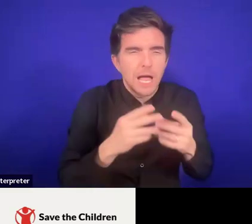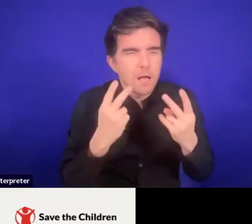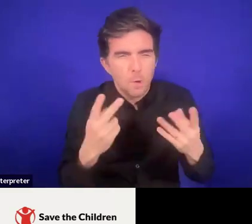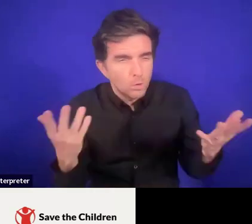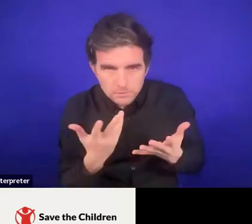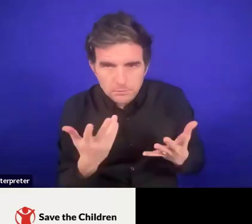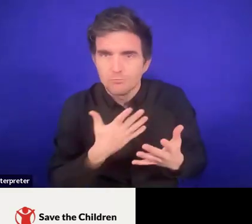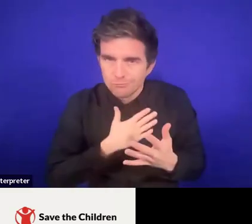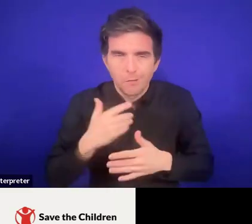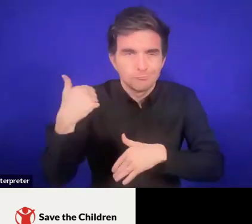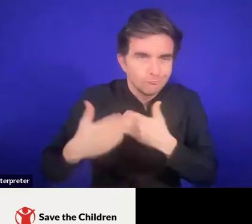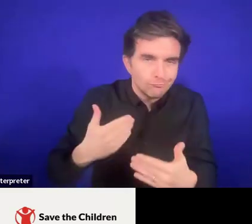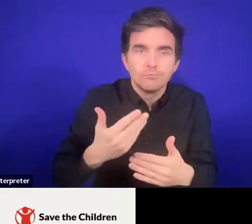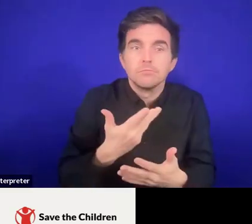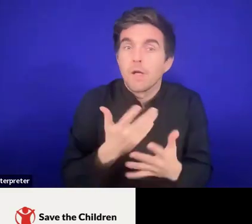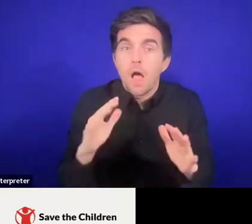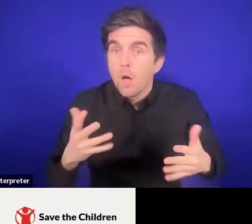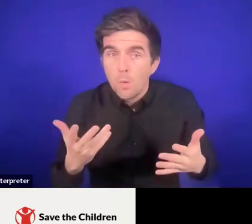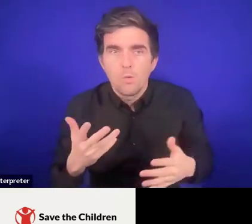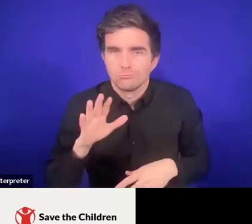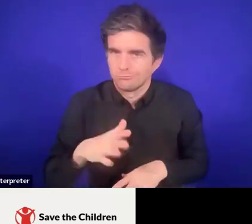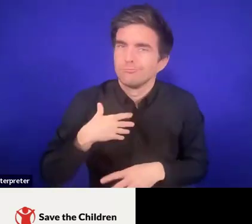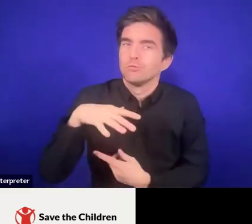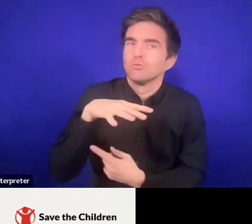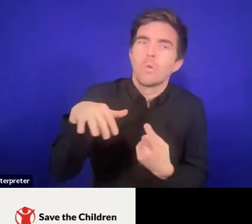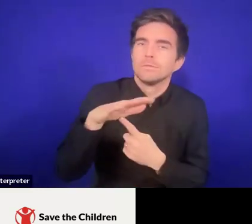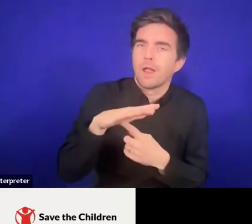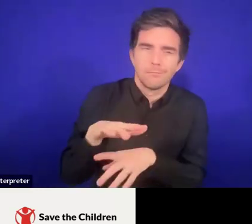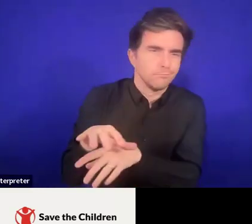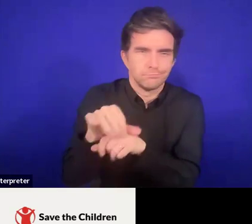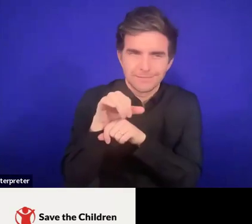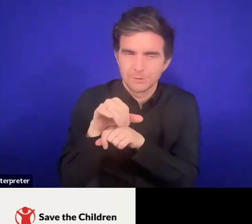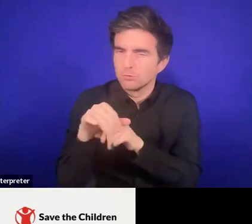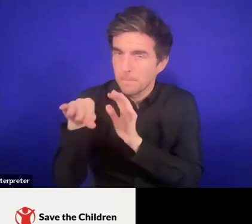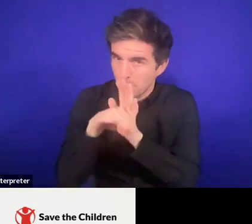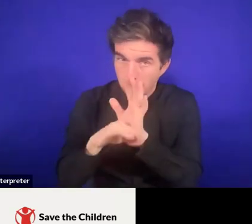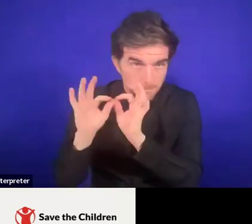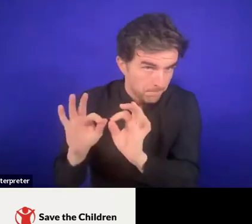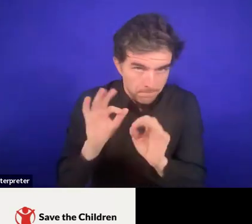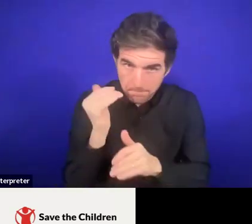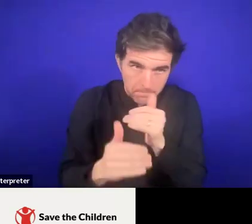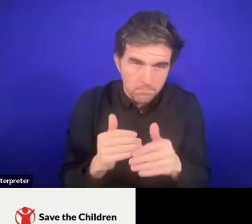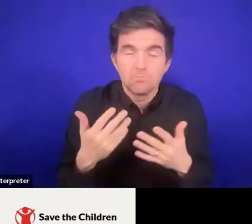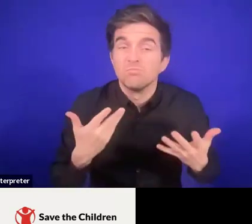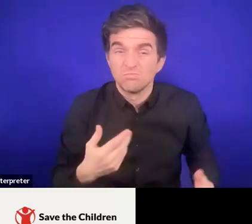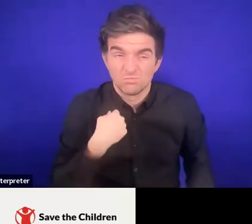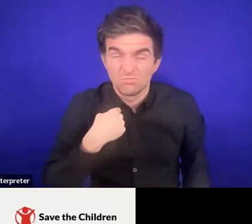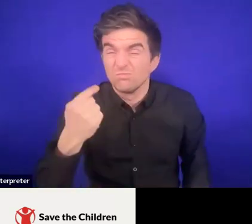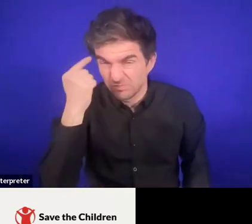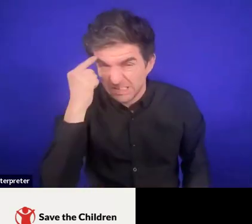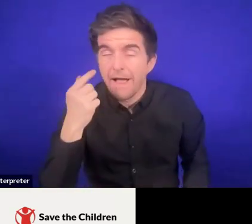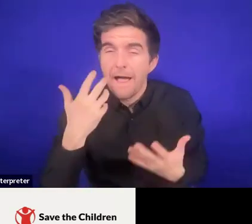we create a cycle that is about adaptation priorities, strengthening social protection. I